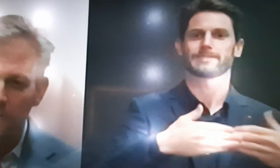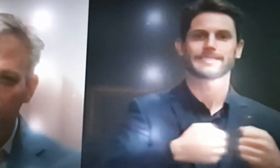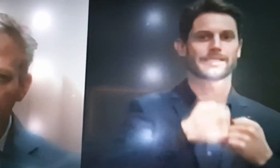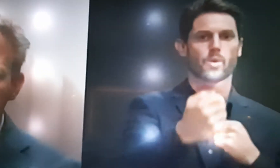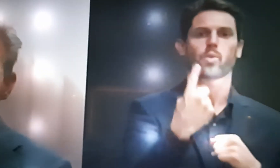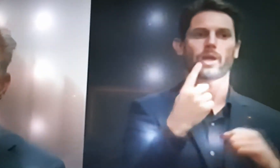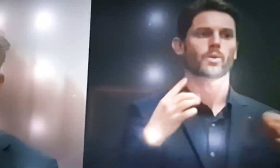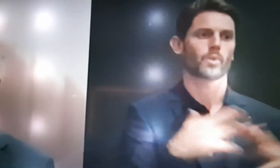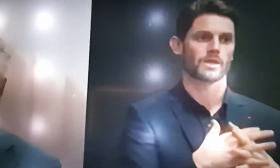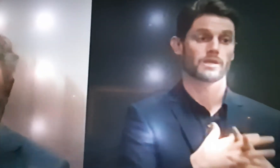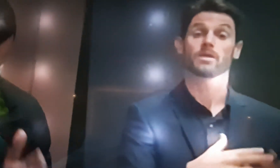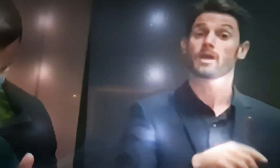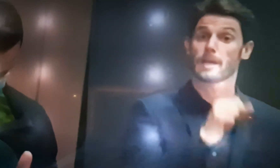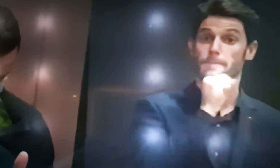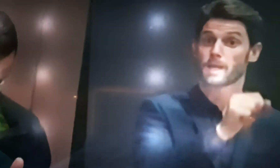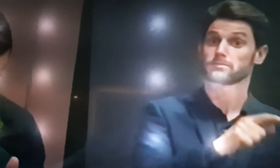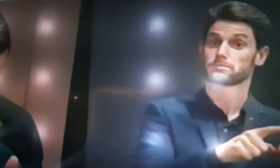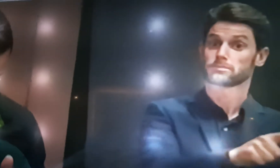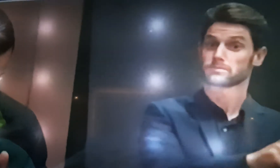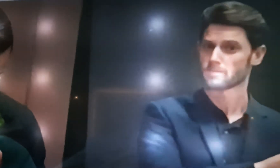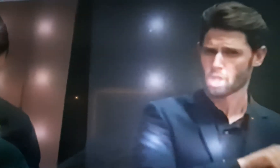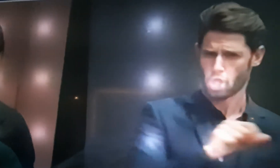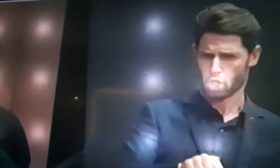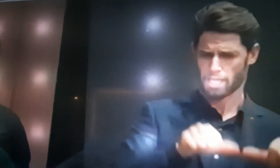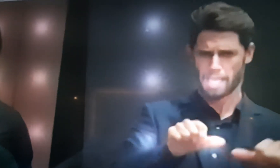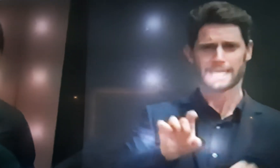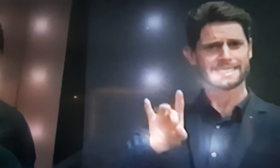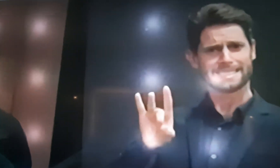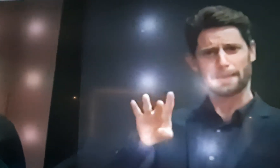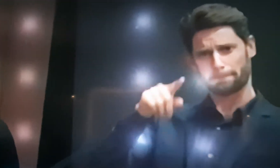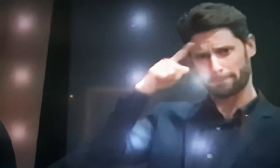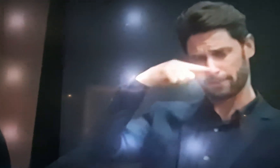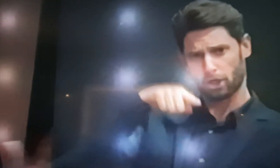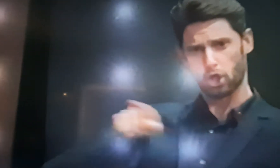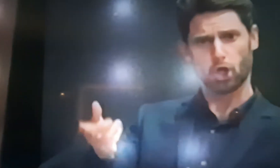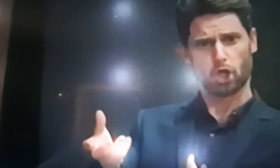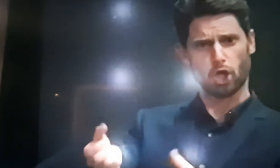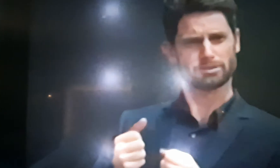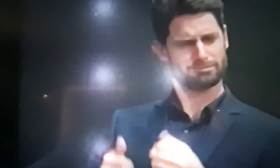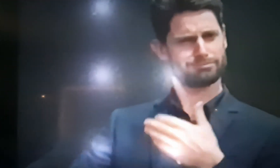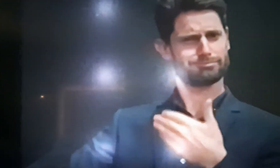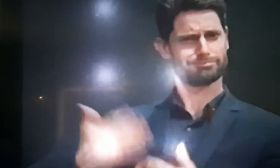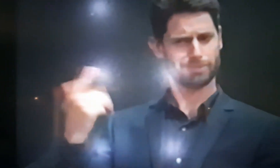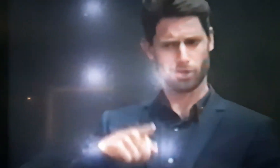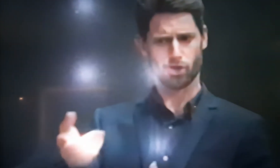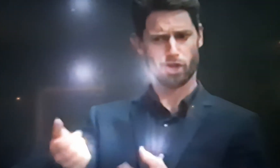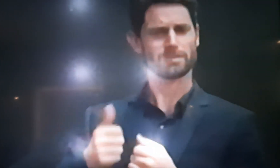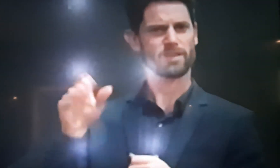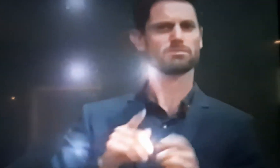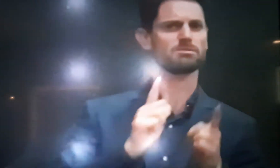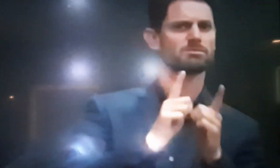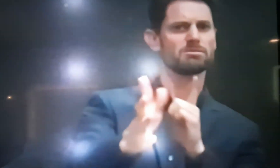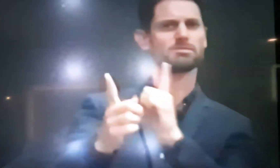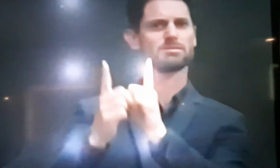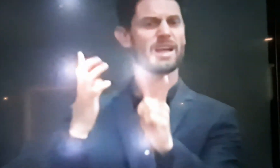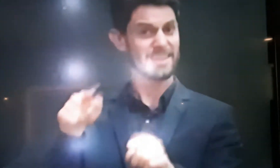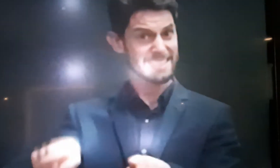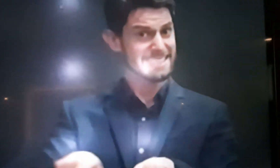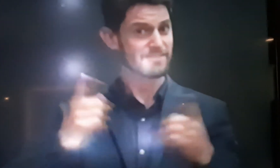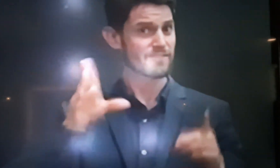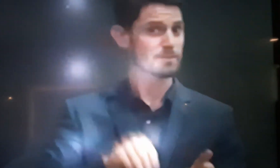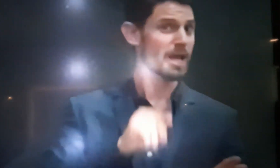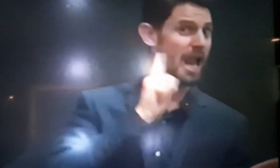10% of people who've got it in an unusual situation, how do you compare that to last year? If you had hundreds of mystery cases last year, how can